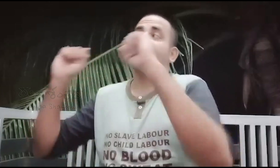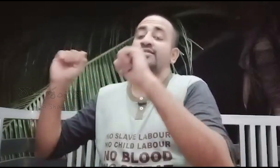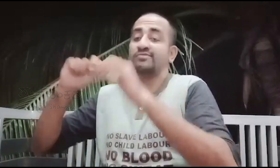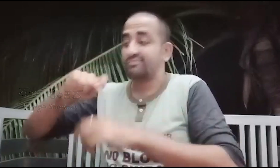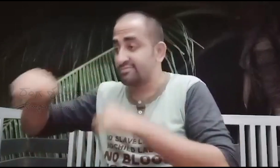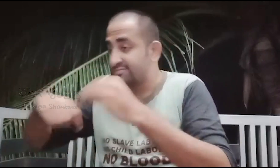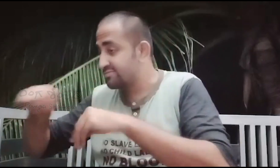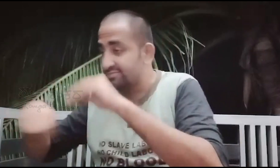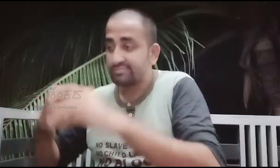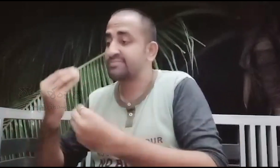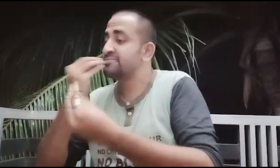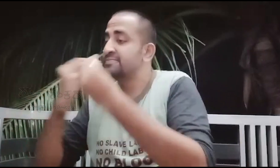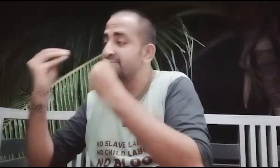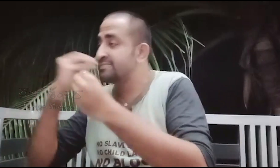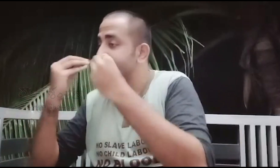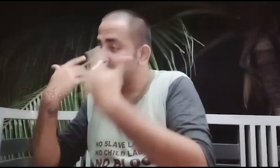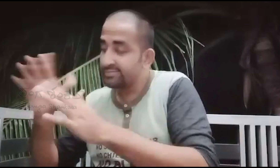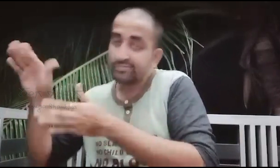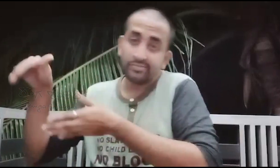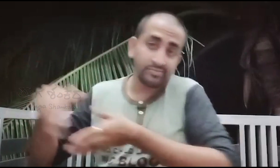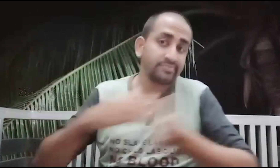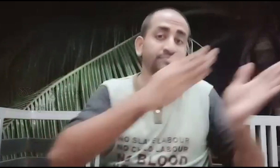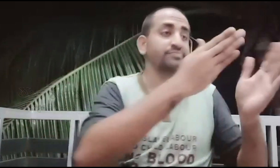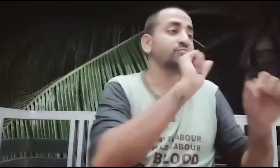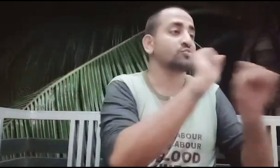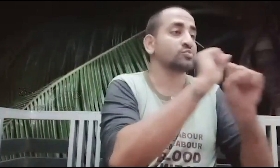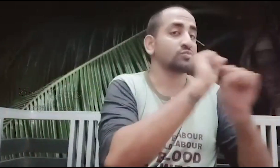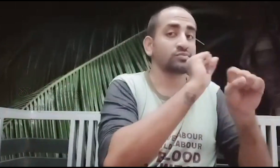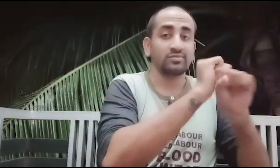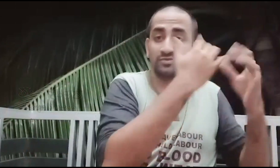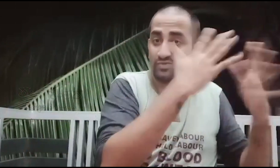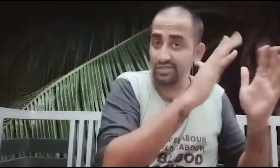man would wake up, make himself some breakfast, and go to work.